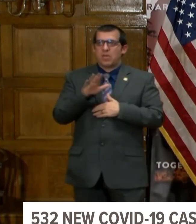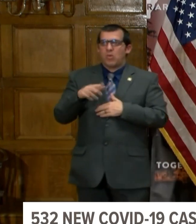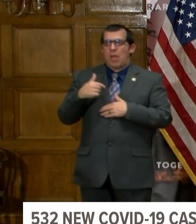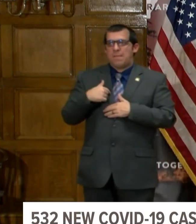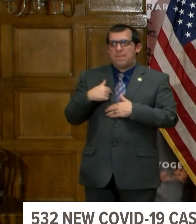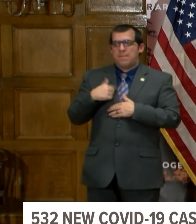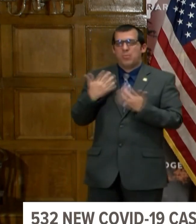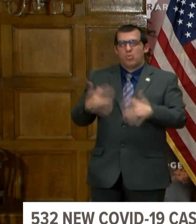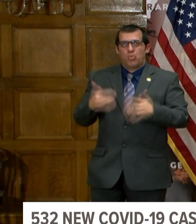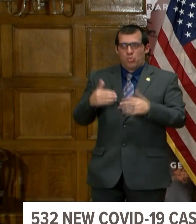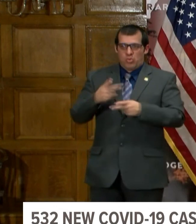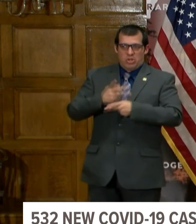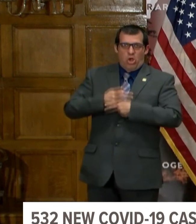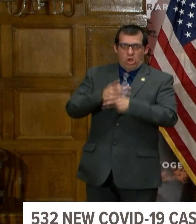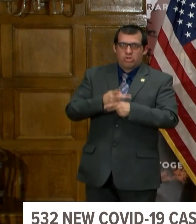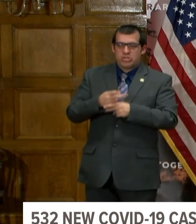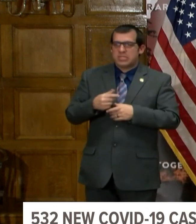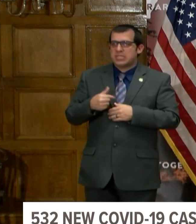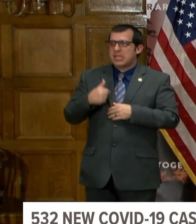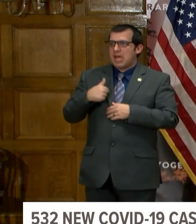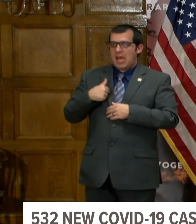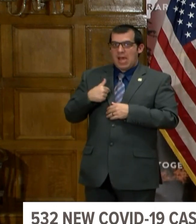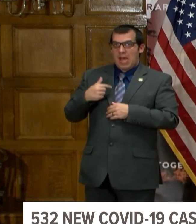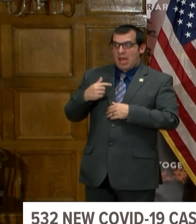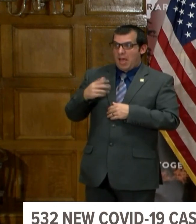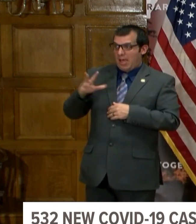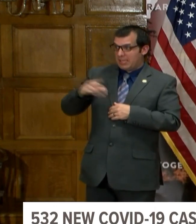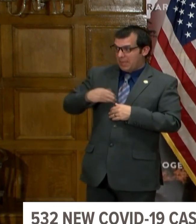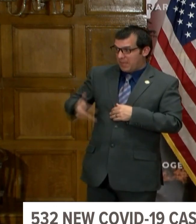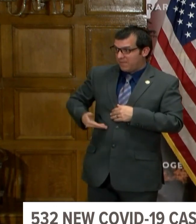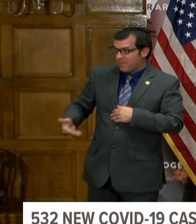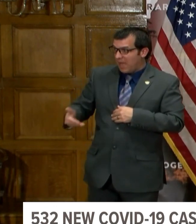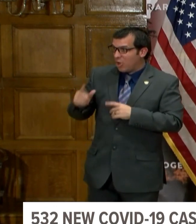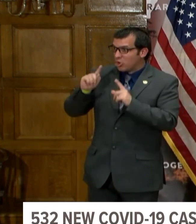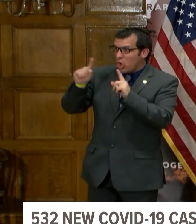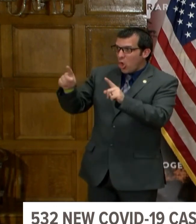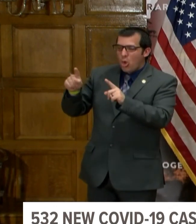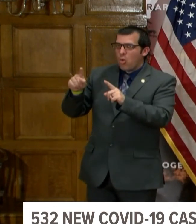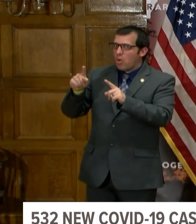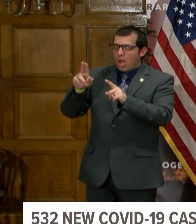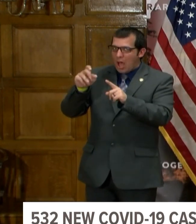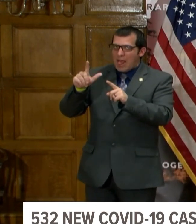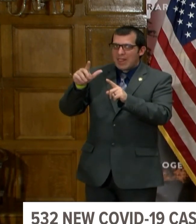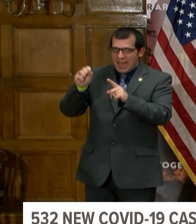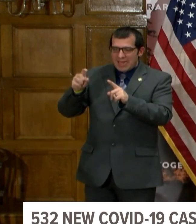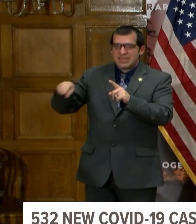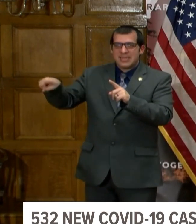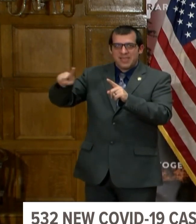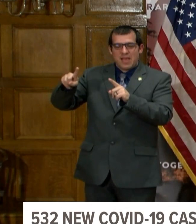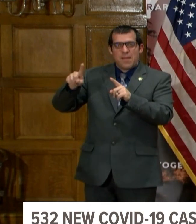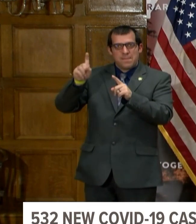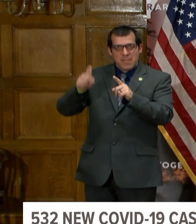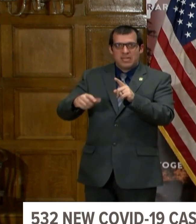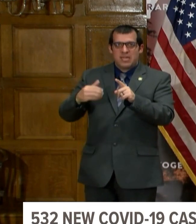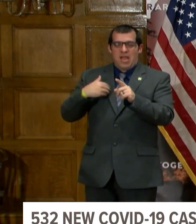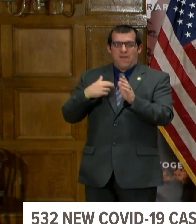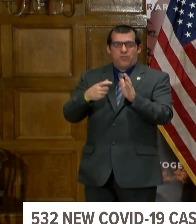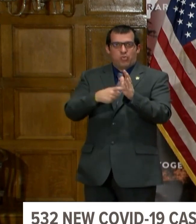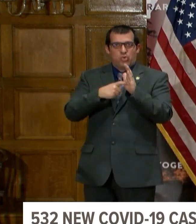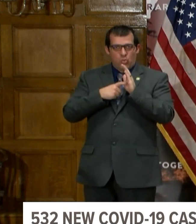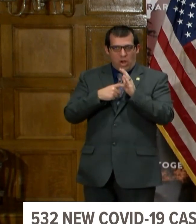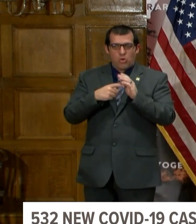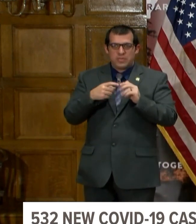cautious. I do not accept an invitation to go to an event unless they have the requirements